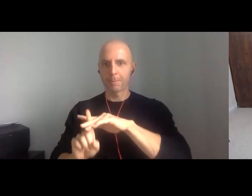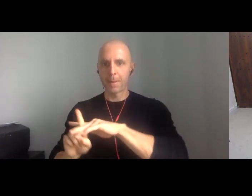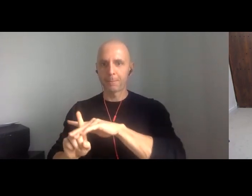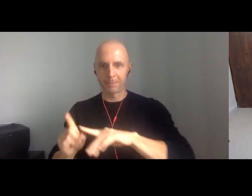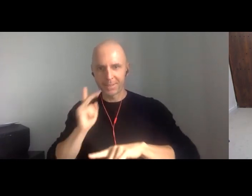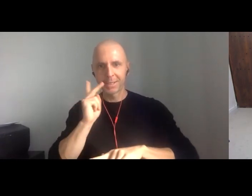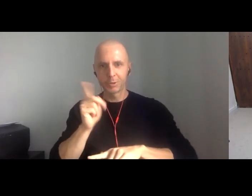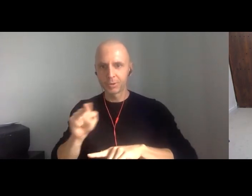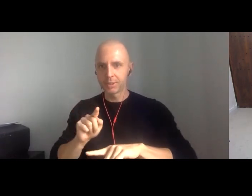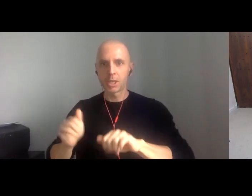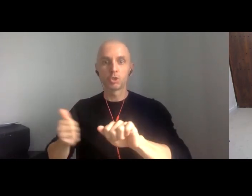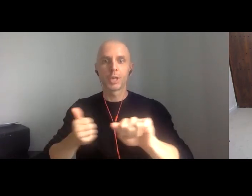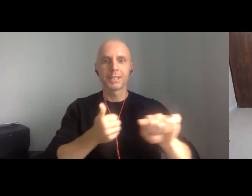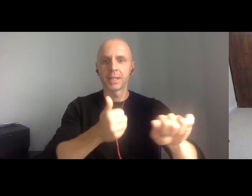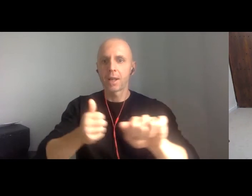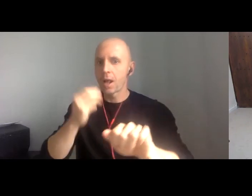everywhere.